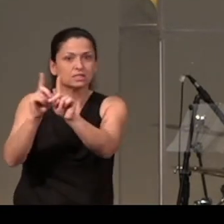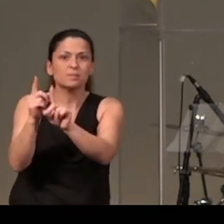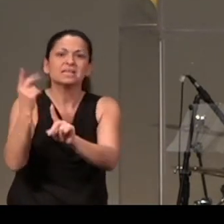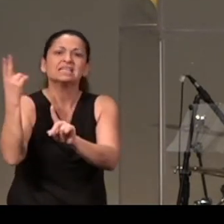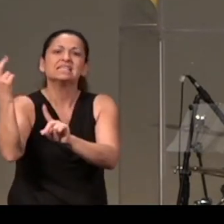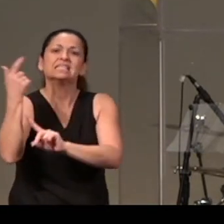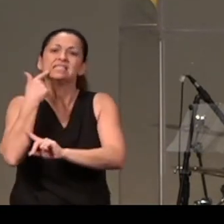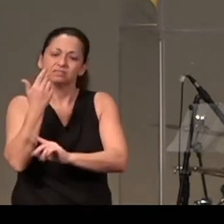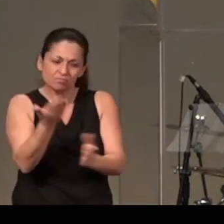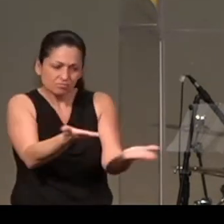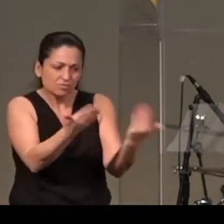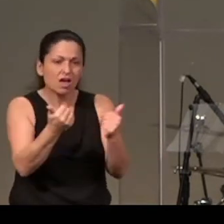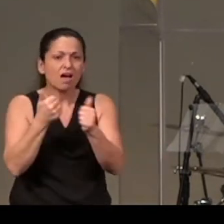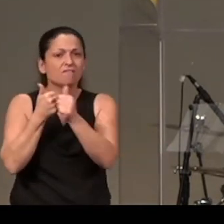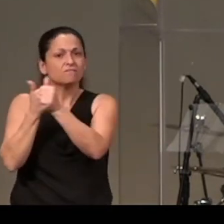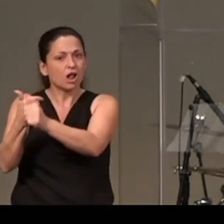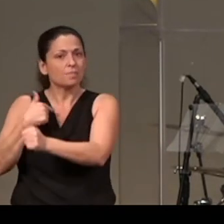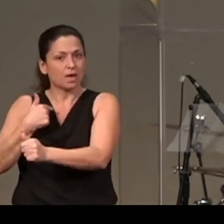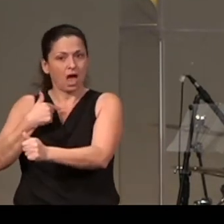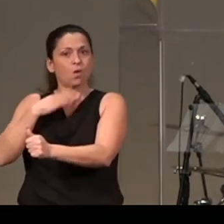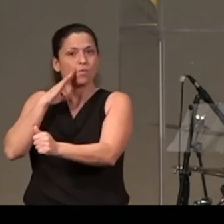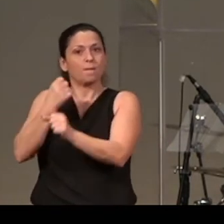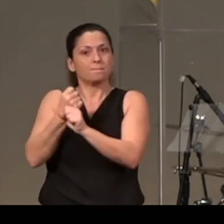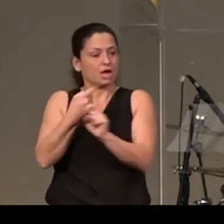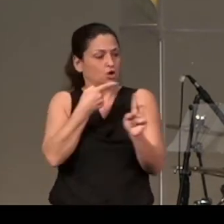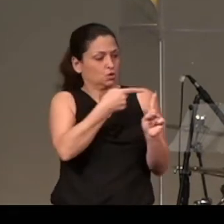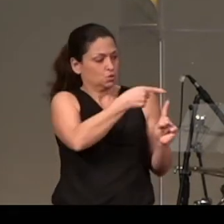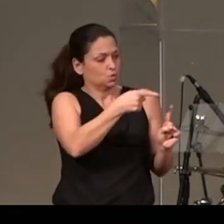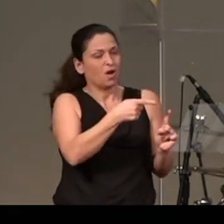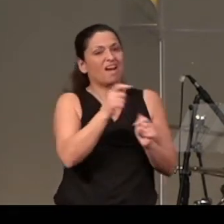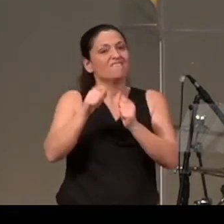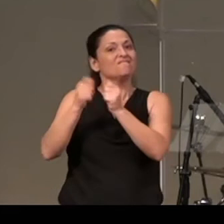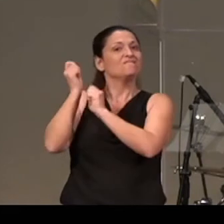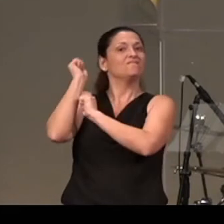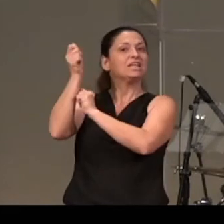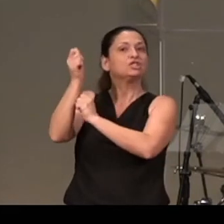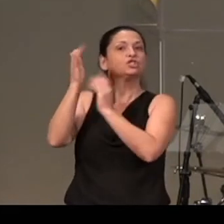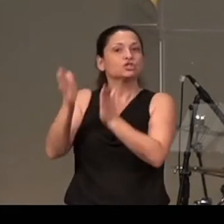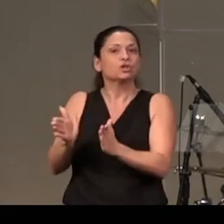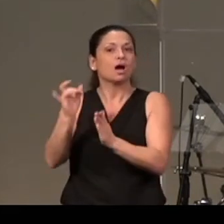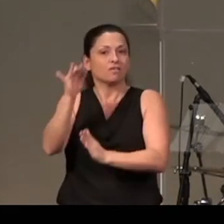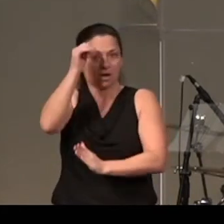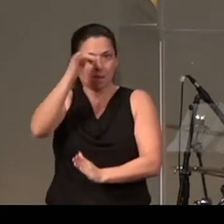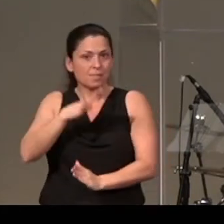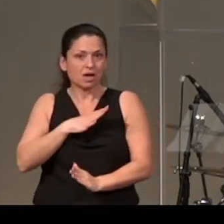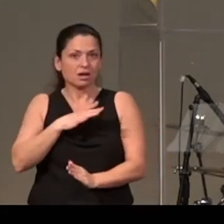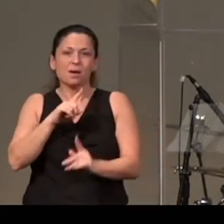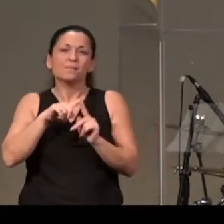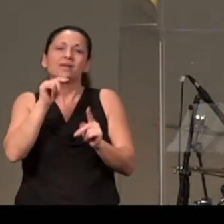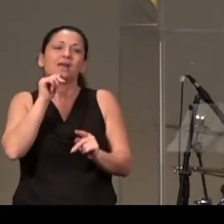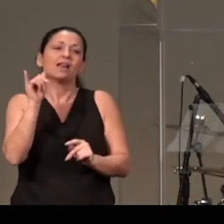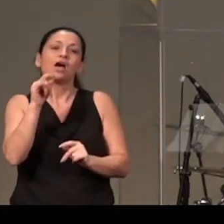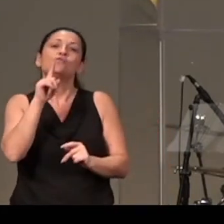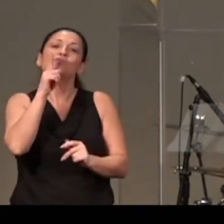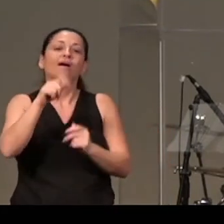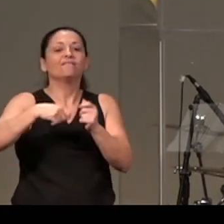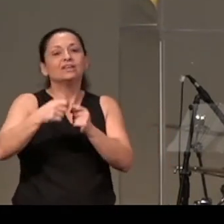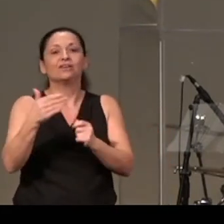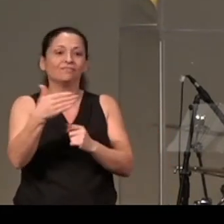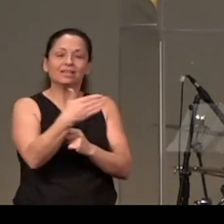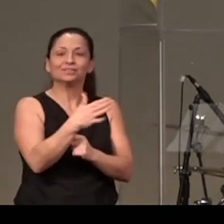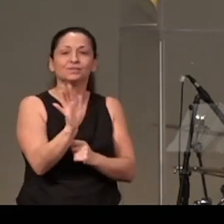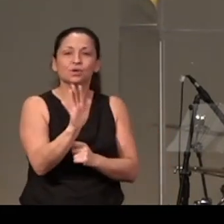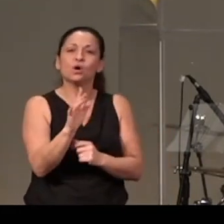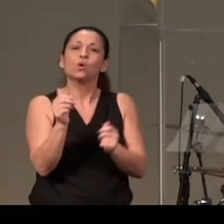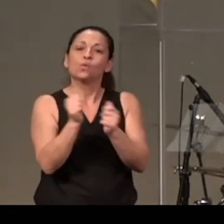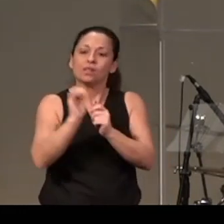follow me and I will make you fishers of men. But they weren't fishing like many of us do with rods and reels. They were fishing with a net. And so he